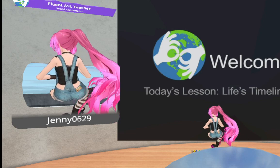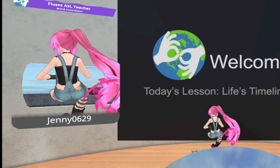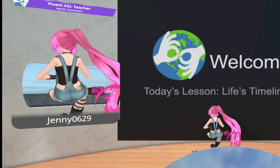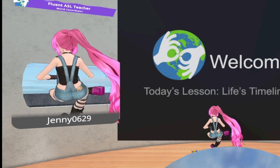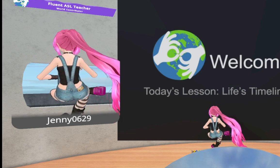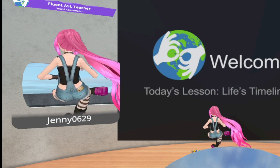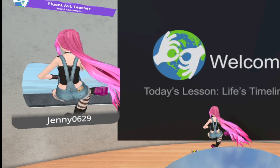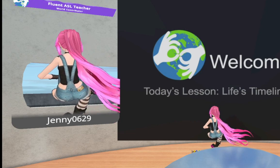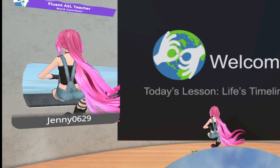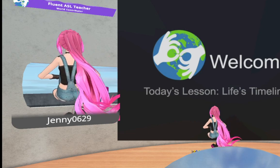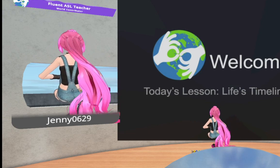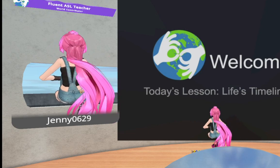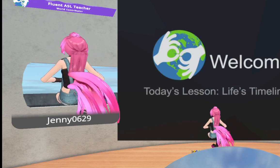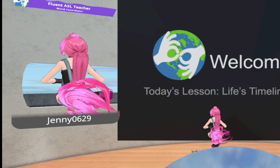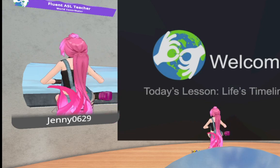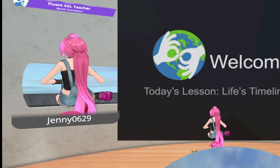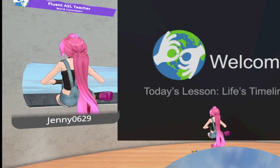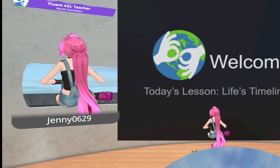Is it in?